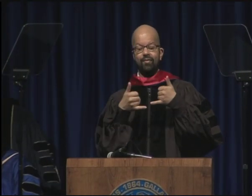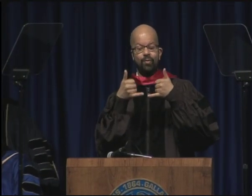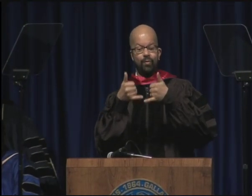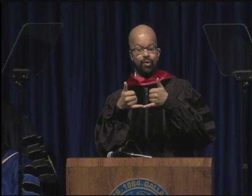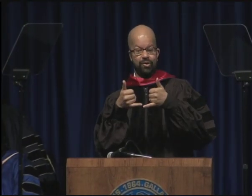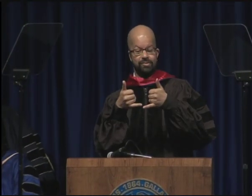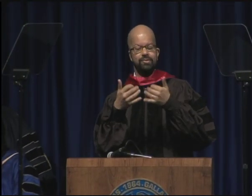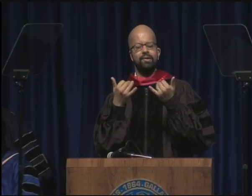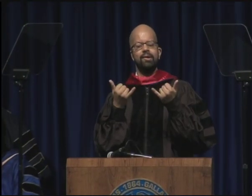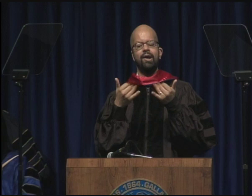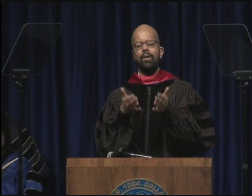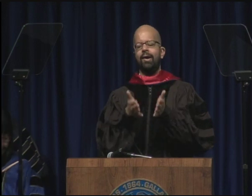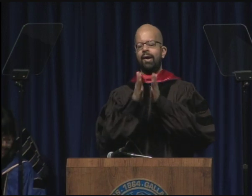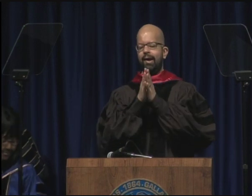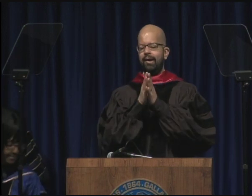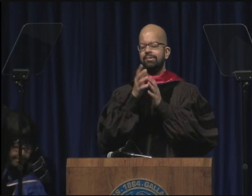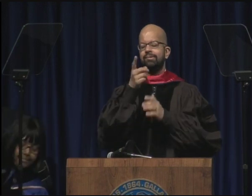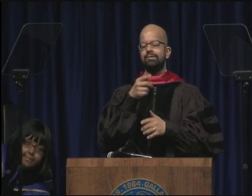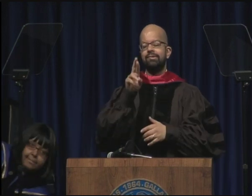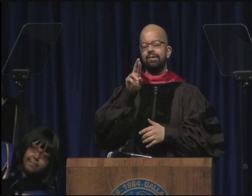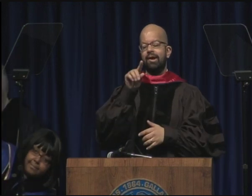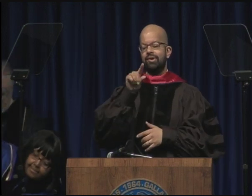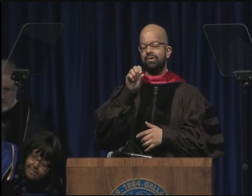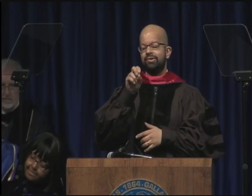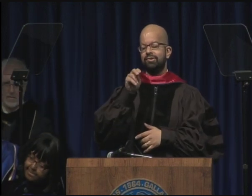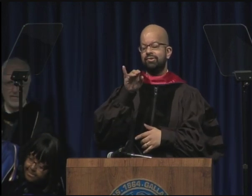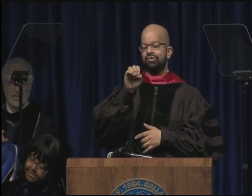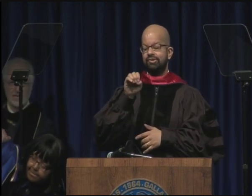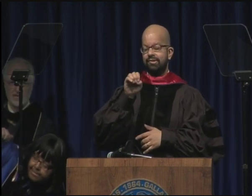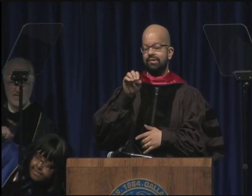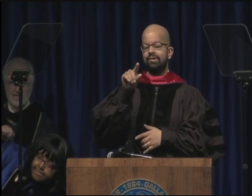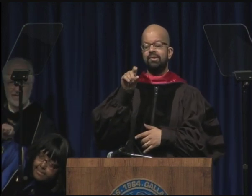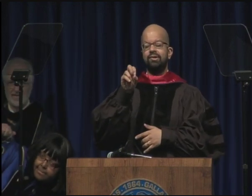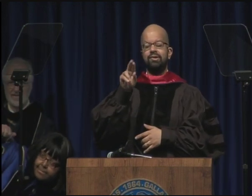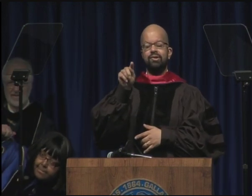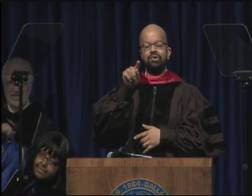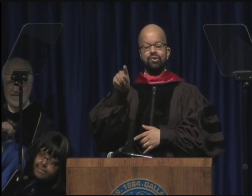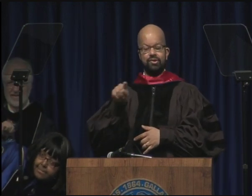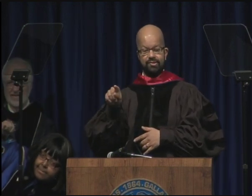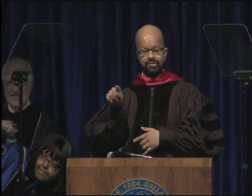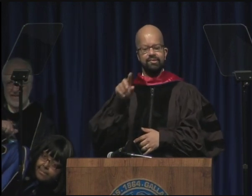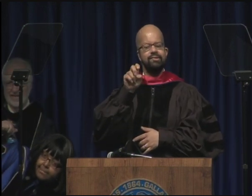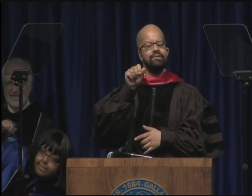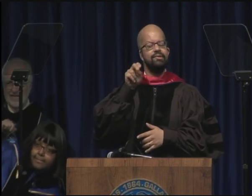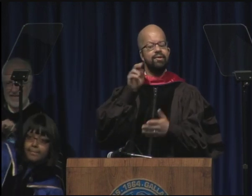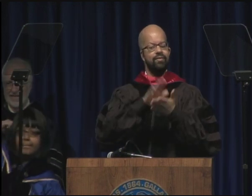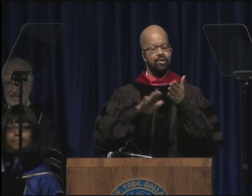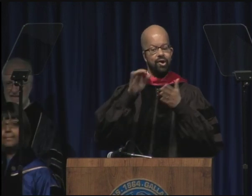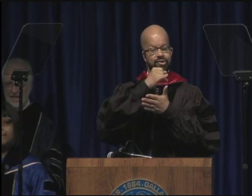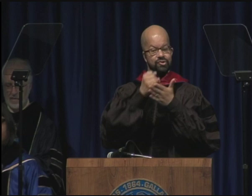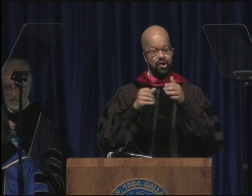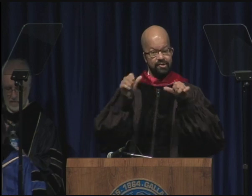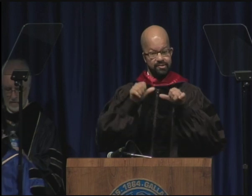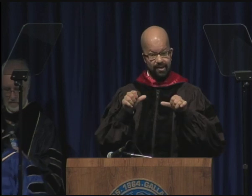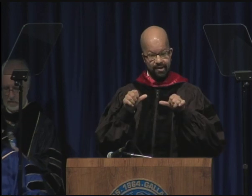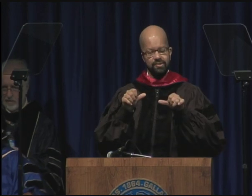This year, the graduate school has 5 awards. I'd like to ask Dr. Jeannie Gertz, Dean of the College of